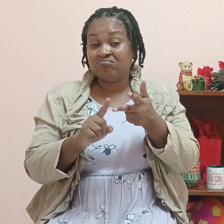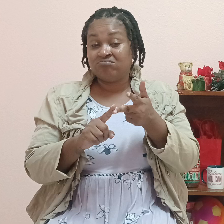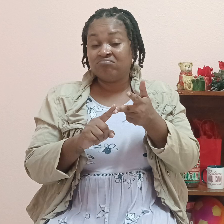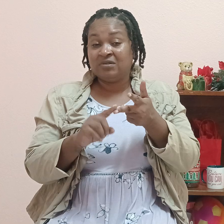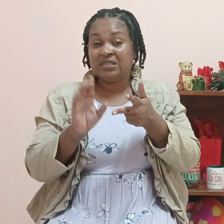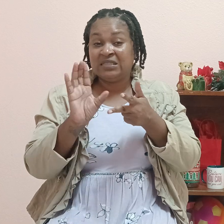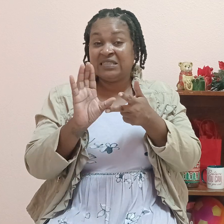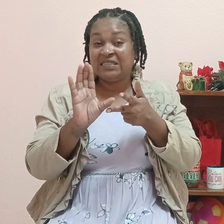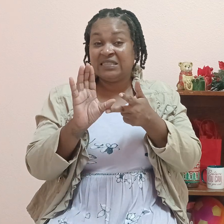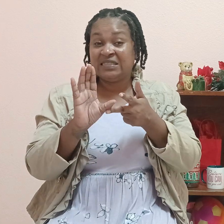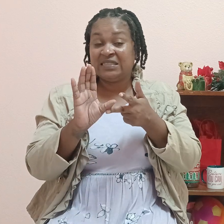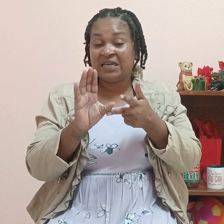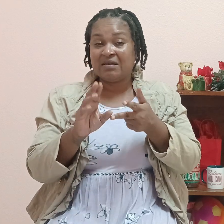C, Mento,